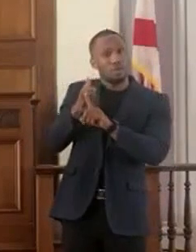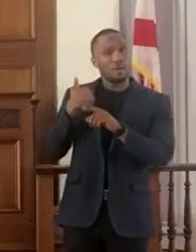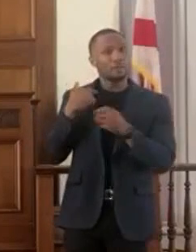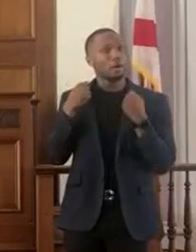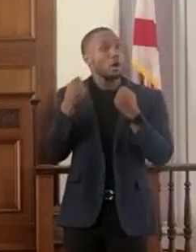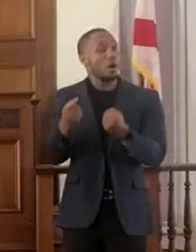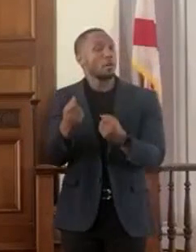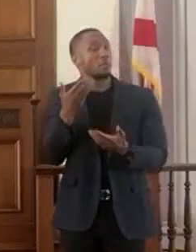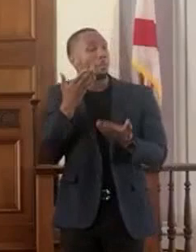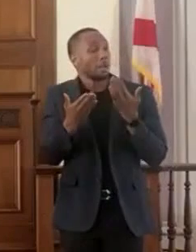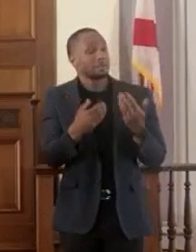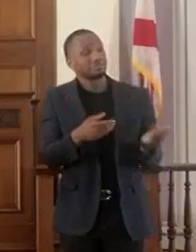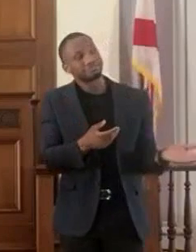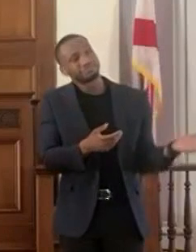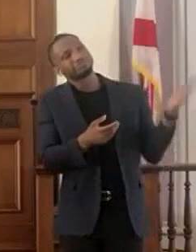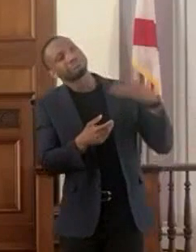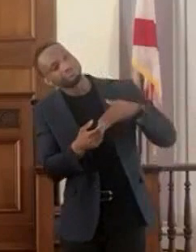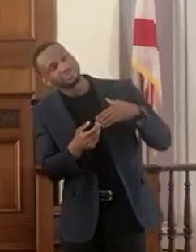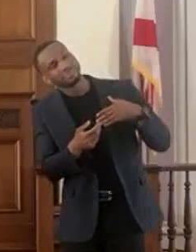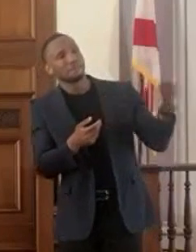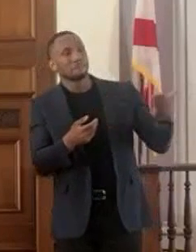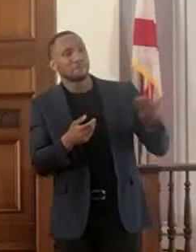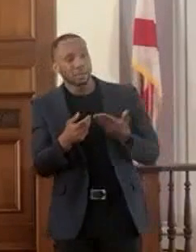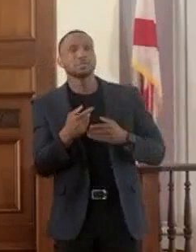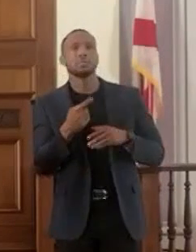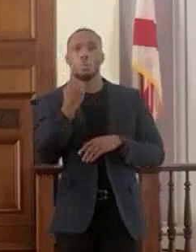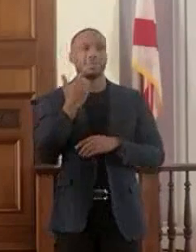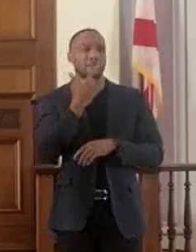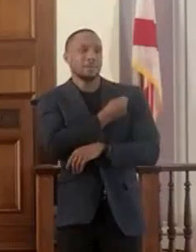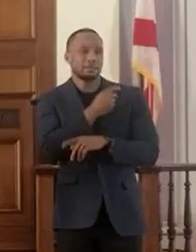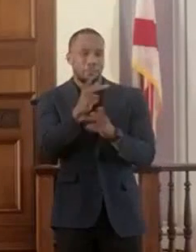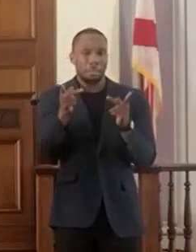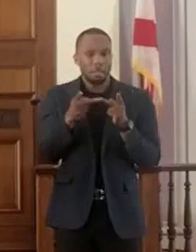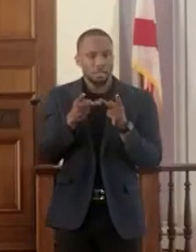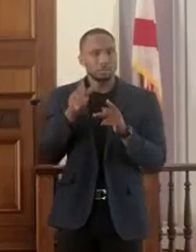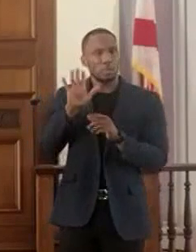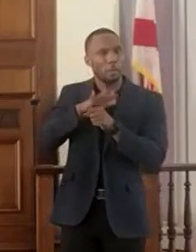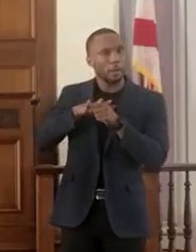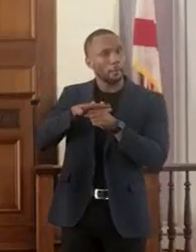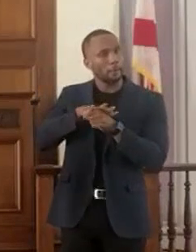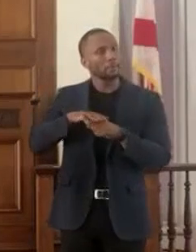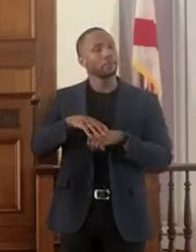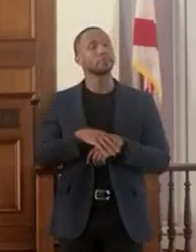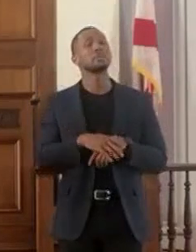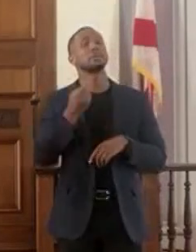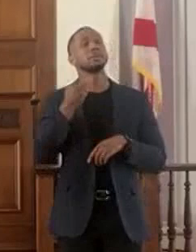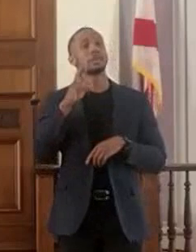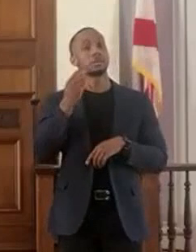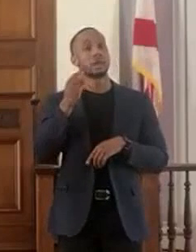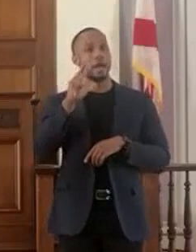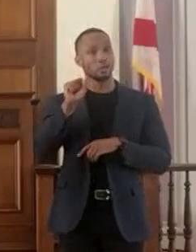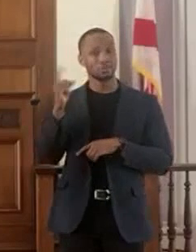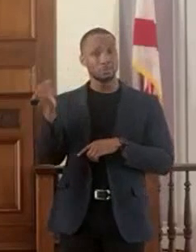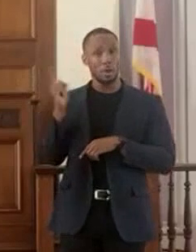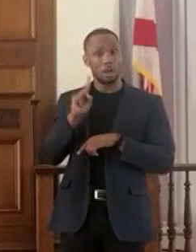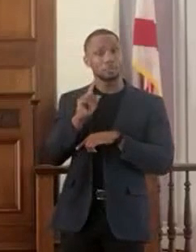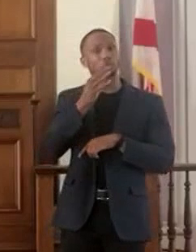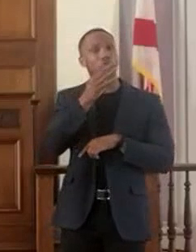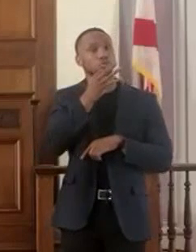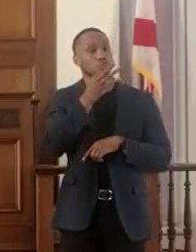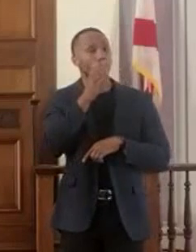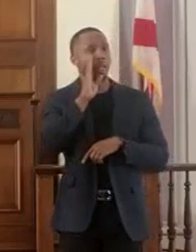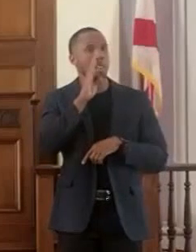think about giving them a lift to one of the distribution sites in the area. As Dr. Harris makes his way up to the